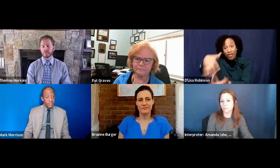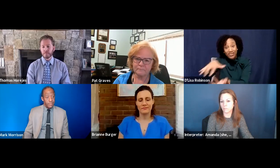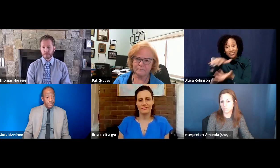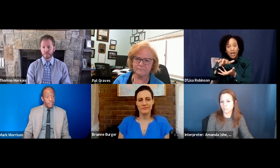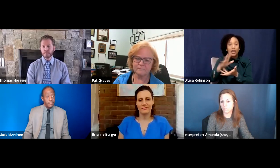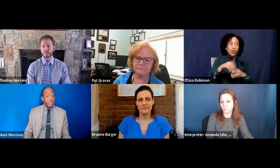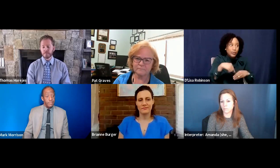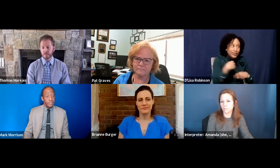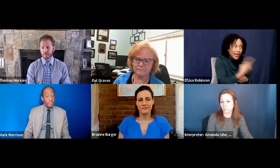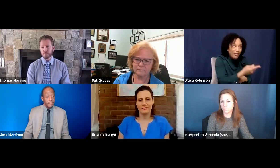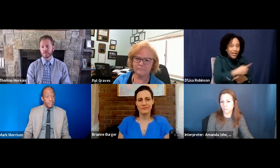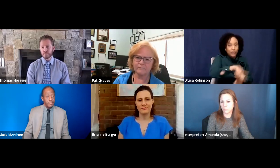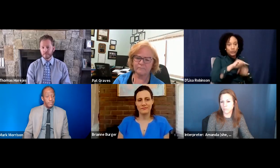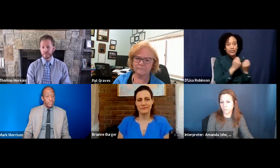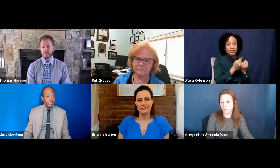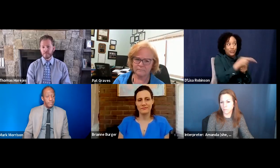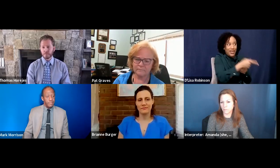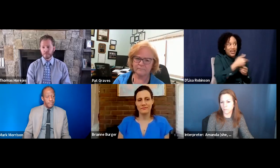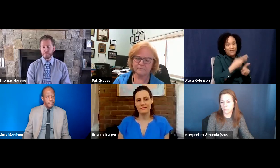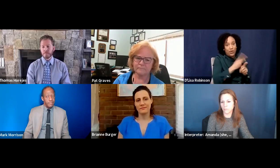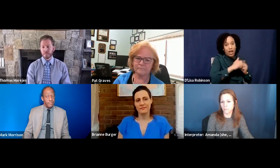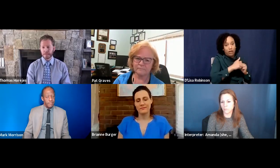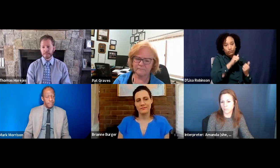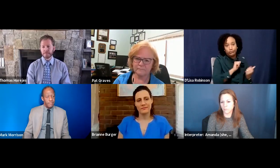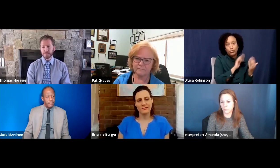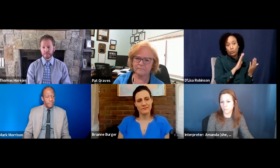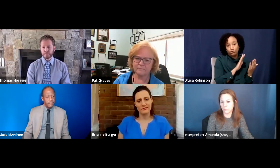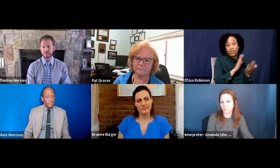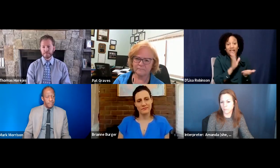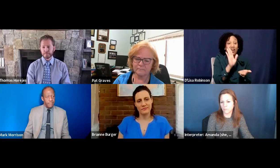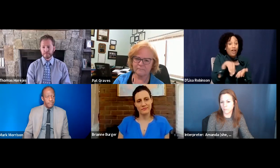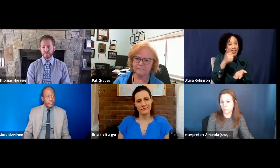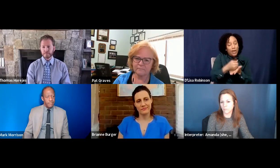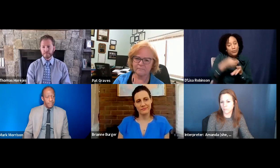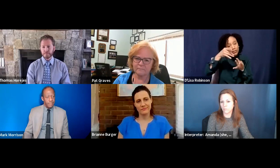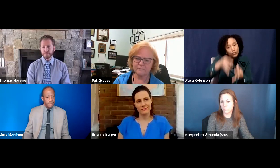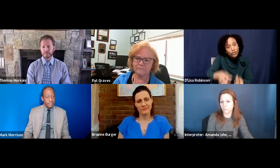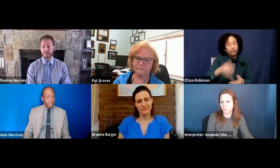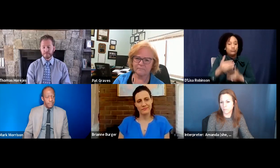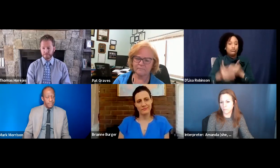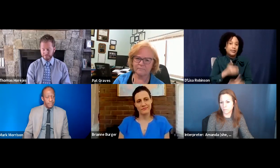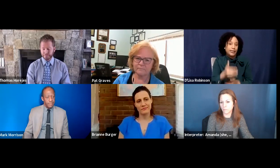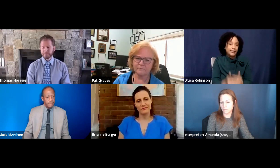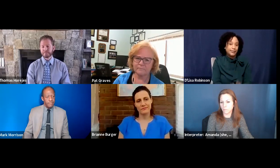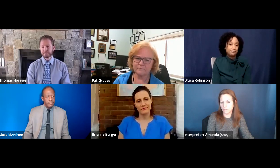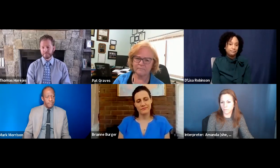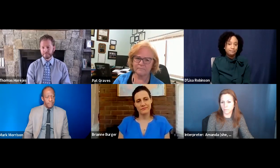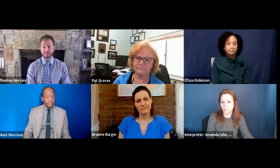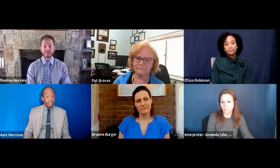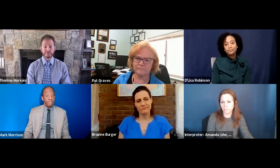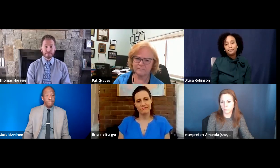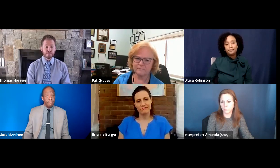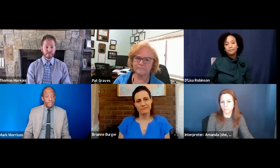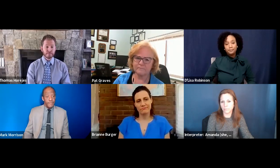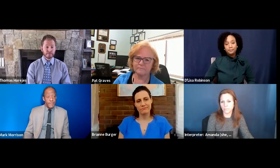those logistics are part of how we can assess the job. And so we can answer the questions of the interpreting team and they can walk in ready to make the event